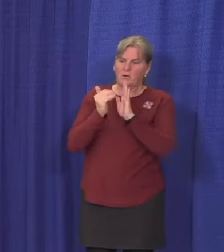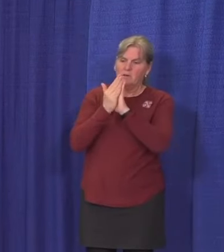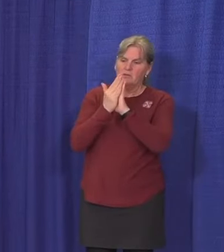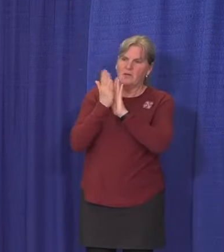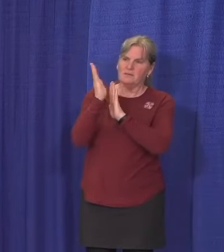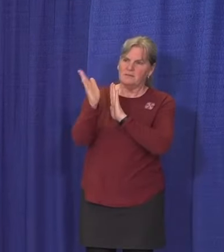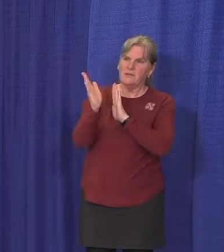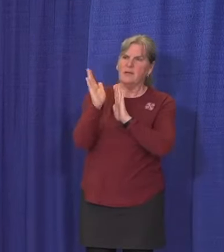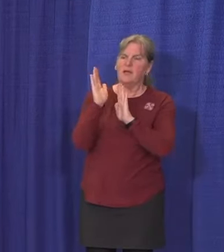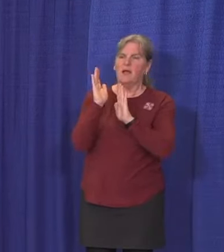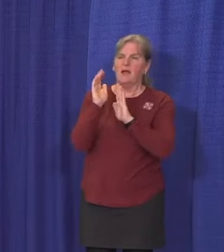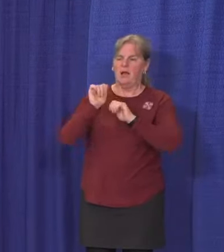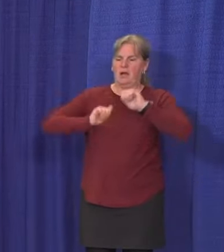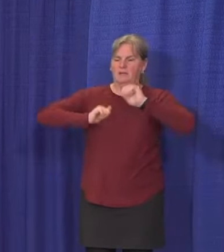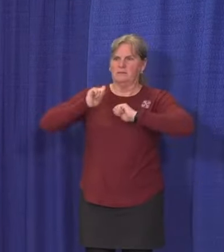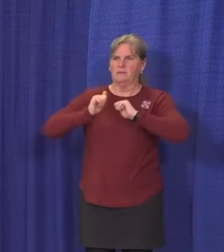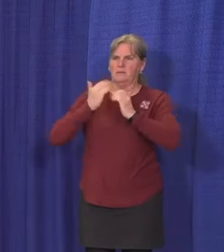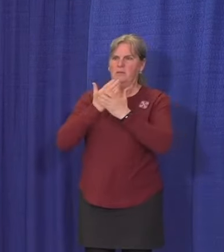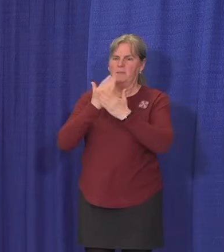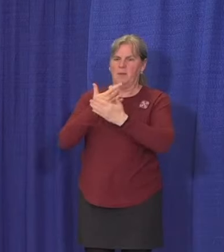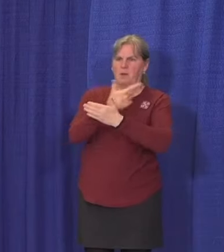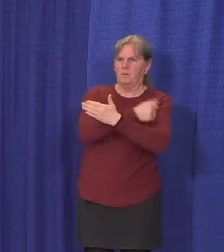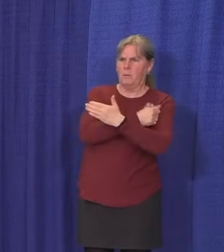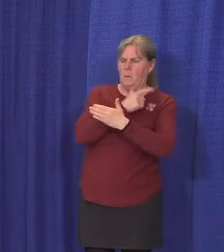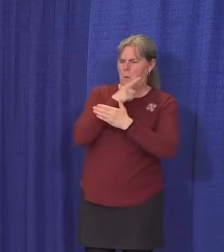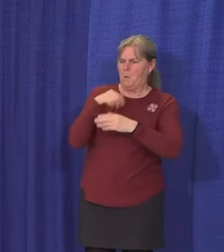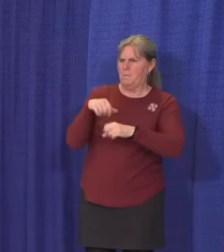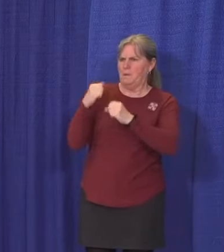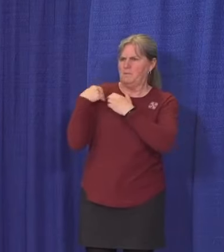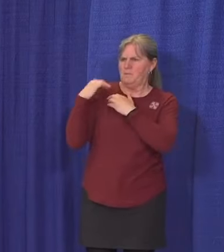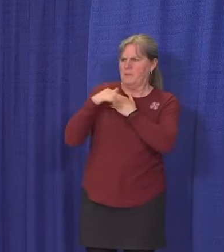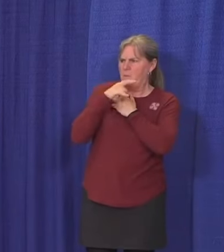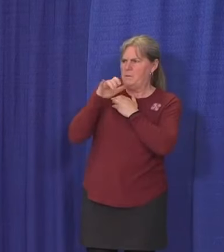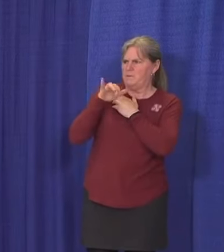vaccine hesitancy. How is that going to work? Who is doing that work?